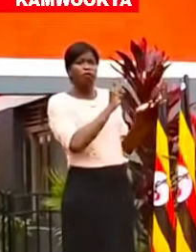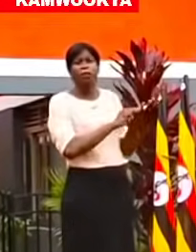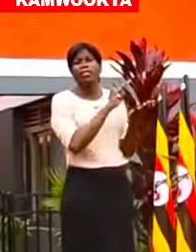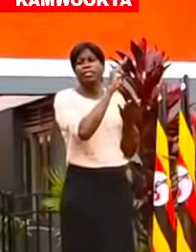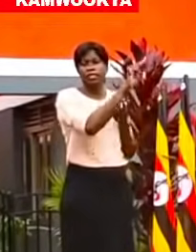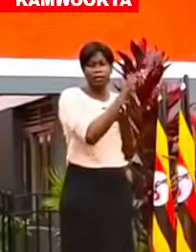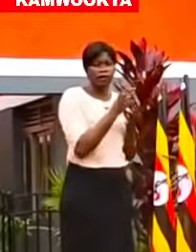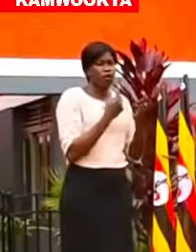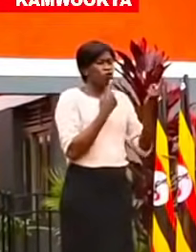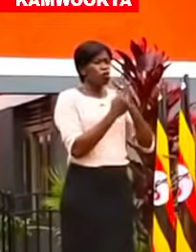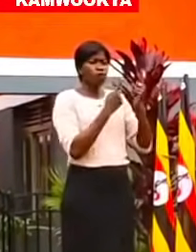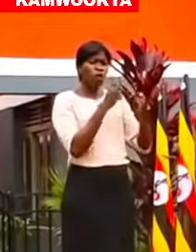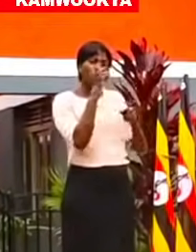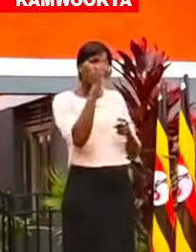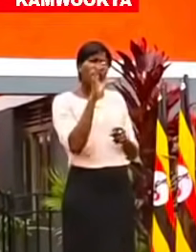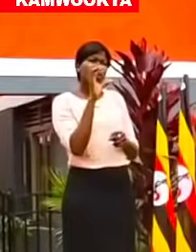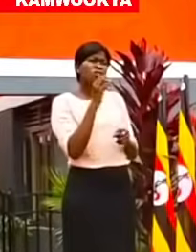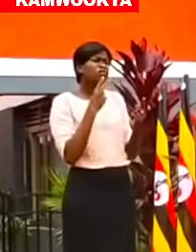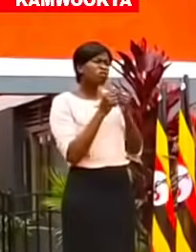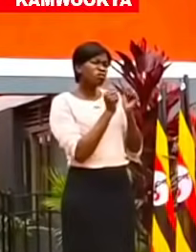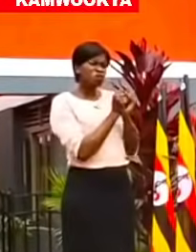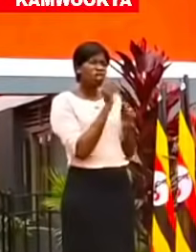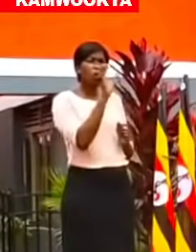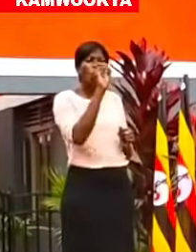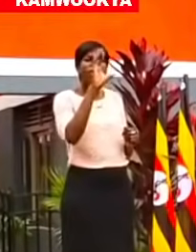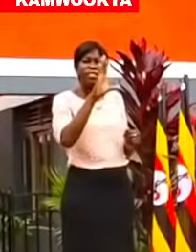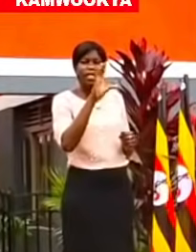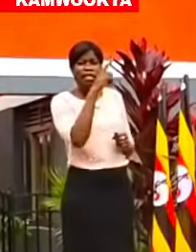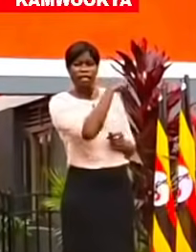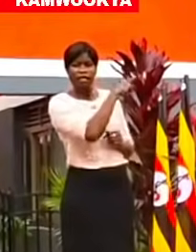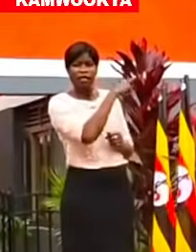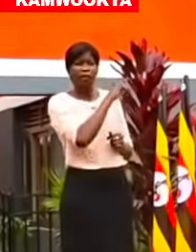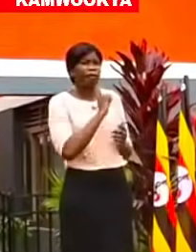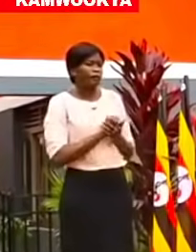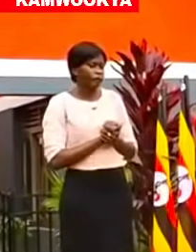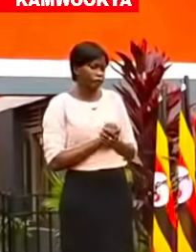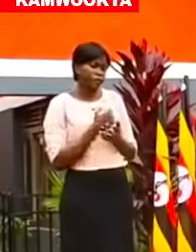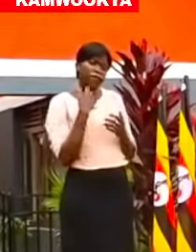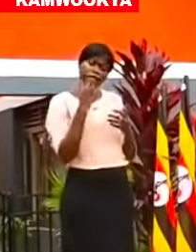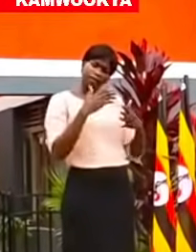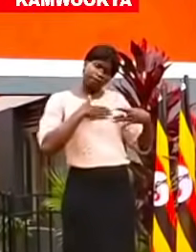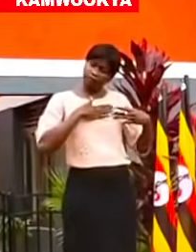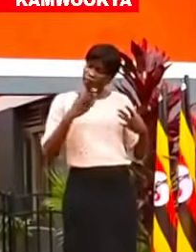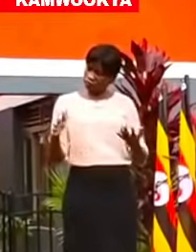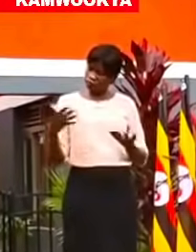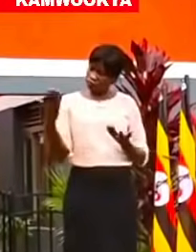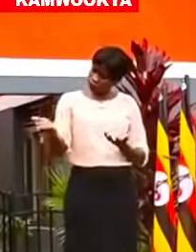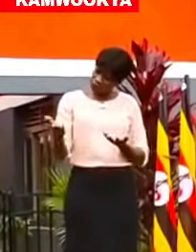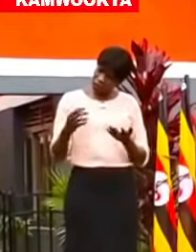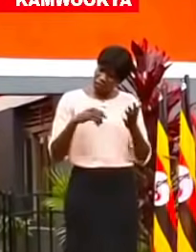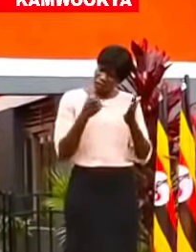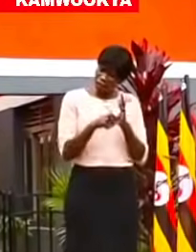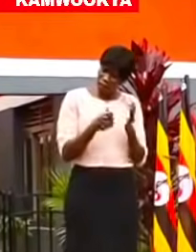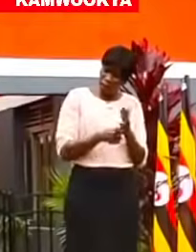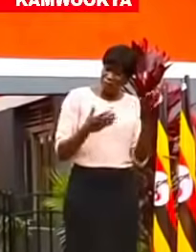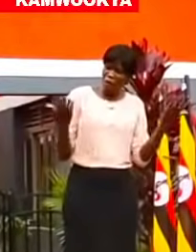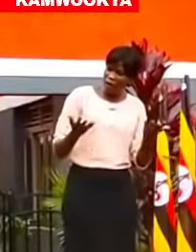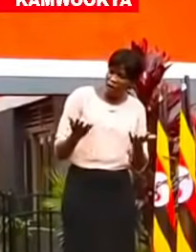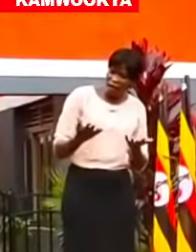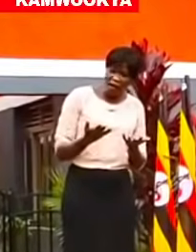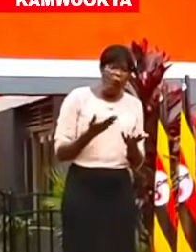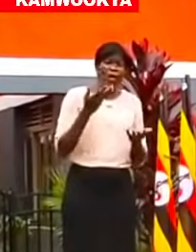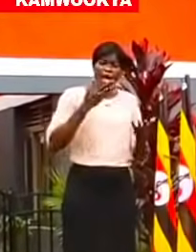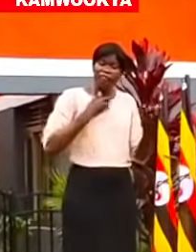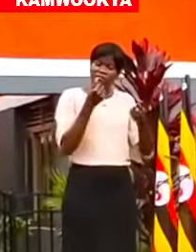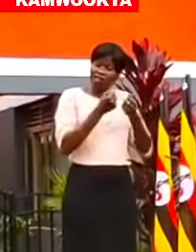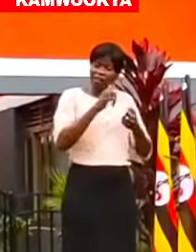Abongo osi Bukomansimbi, n'ababuulira amazima n'abagamba nti kakati obuzibu obuliwo. Kyokera ddala wano tulina emmotoka ya poliisi